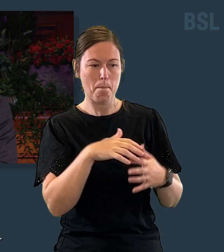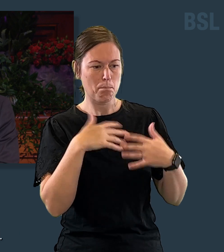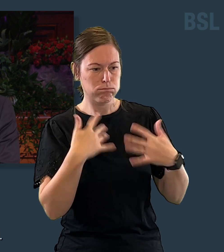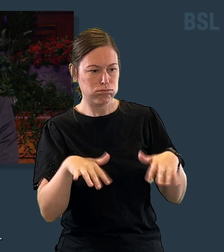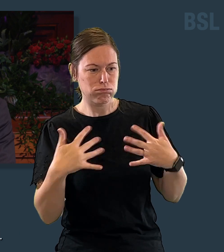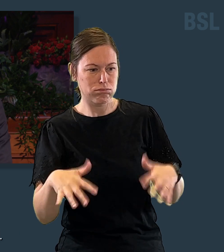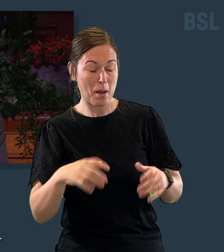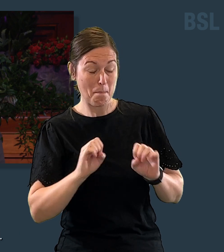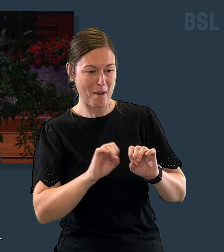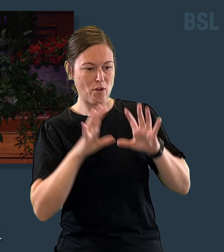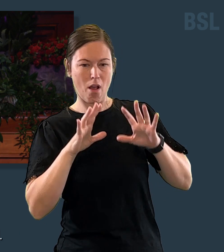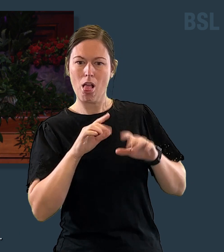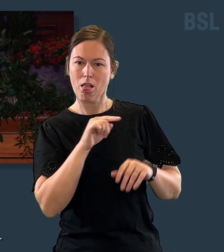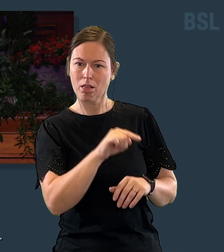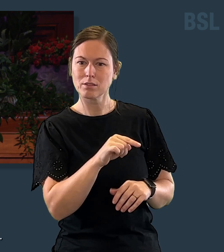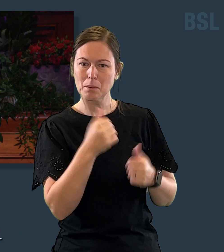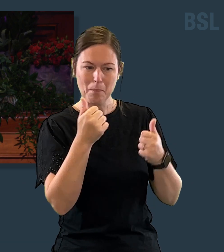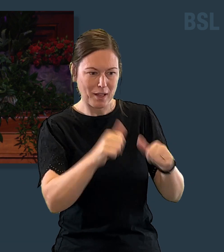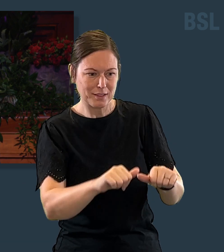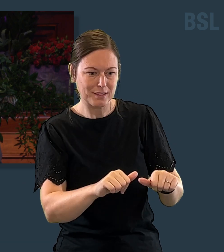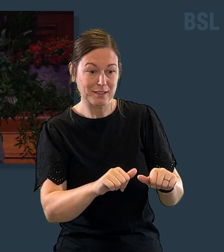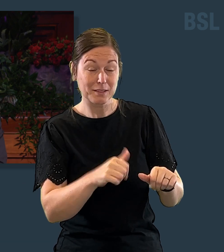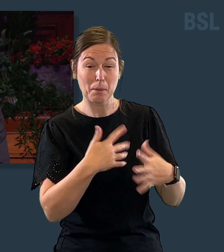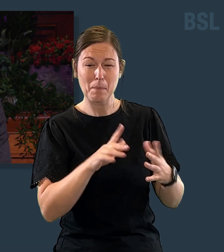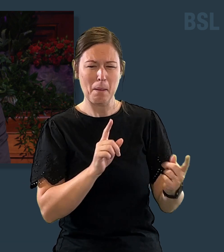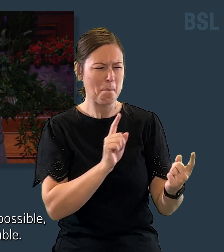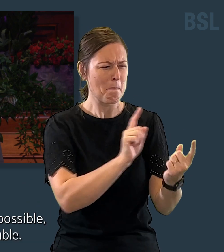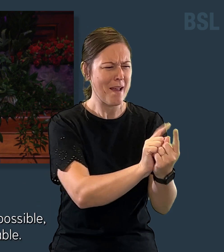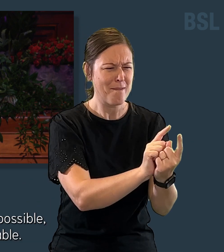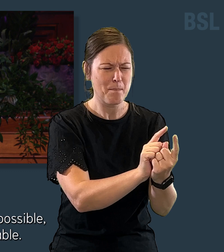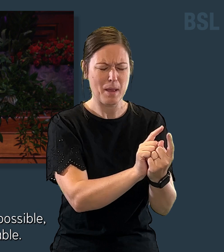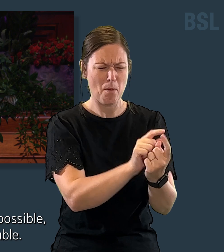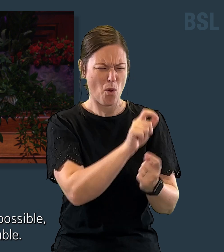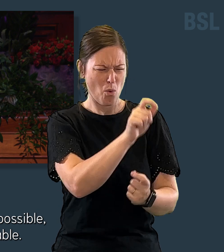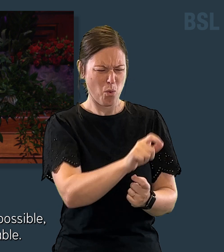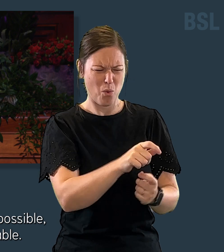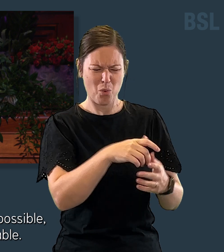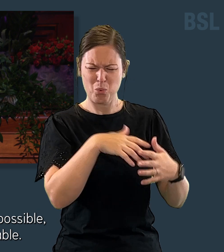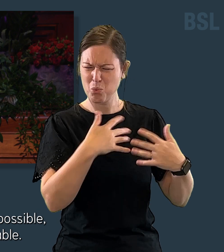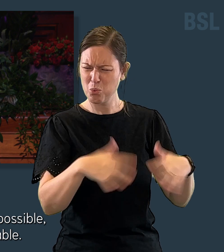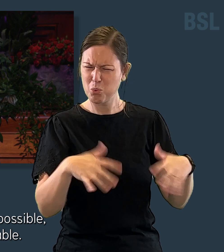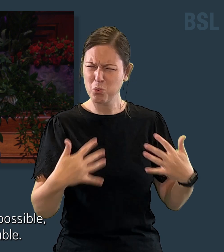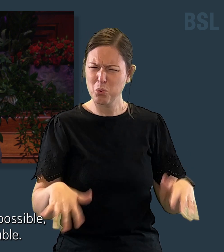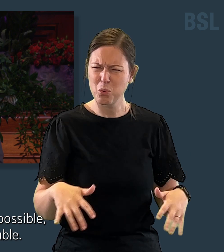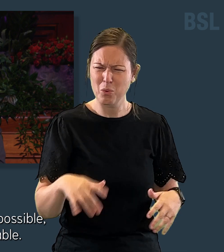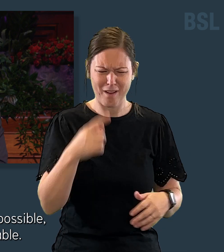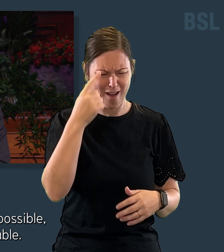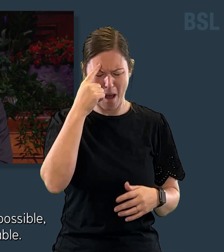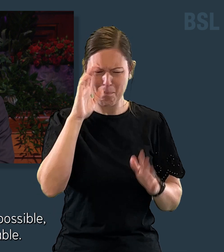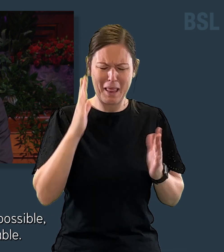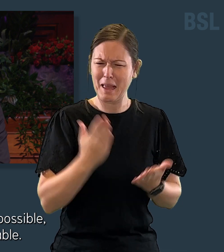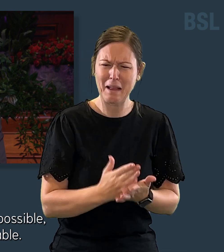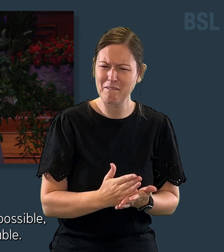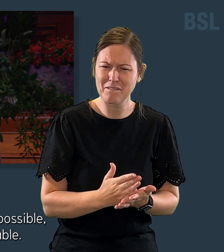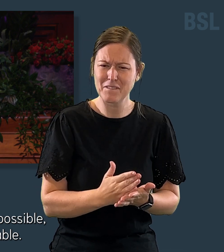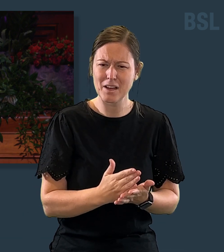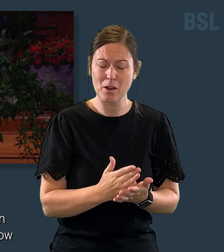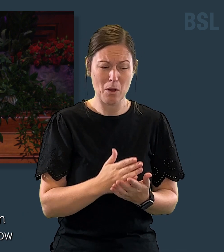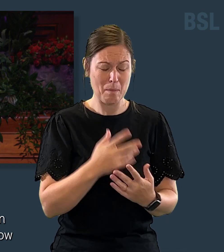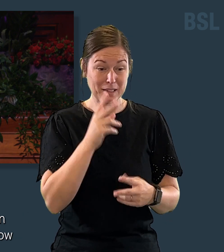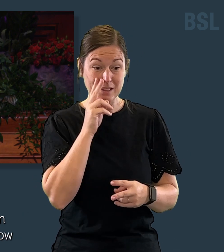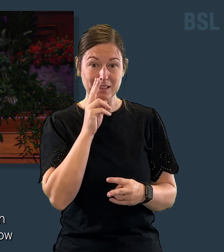Savior has bestowed upon the faithful. We have met people who have gone through the impossible, who have suffered the unthinkable.